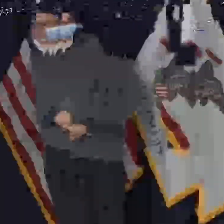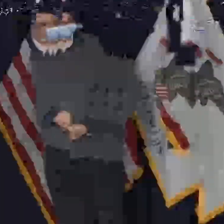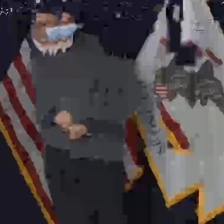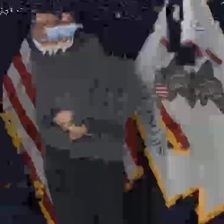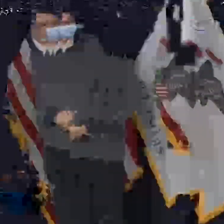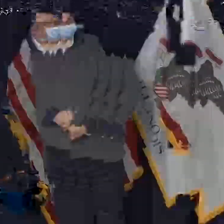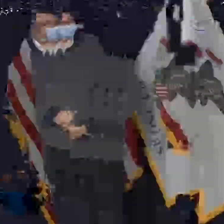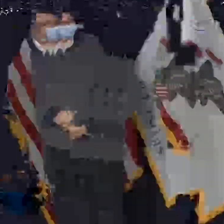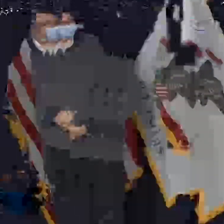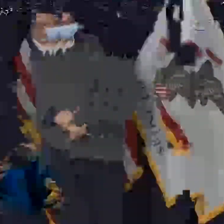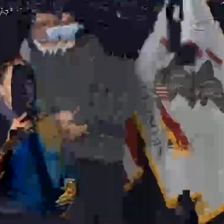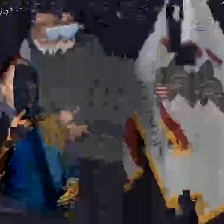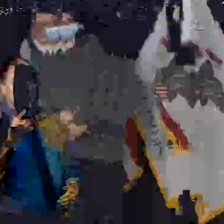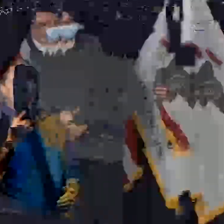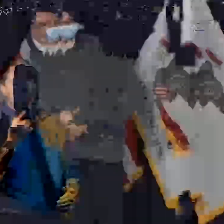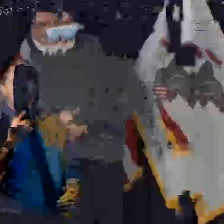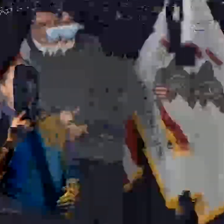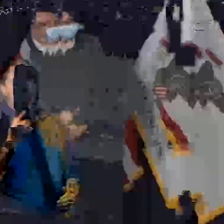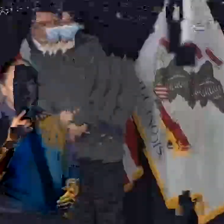deficient audience.